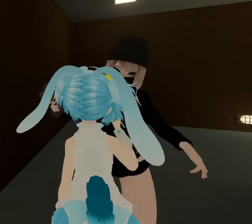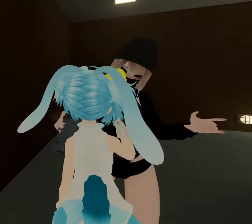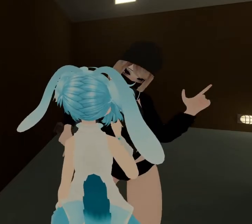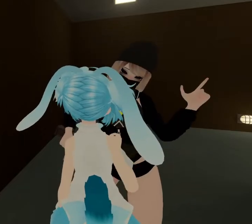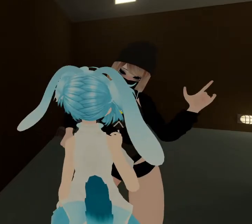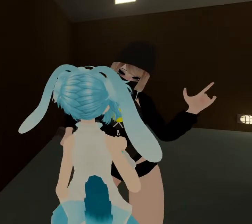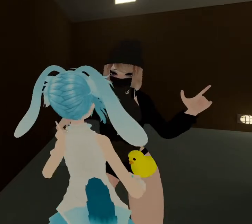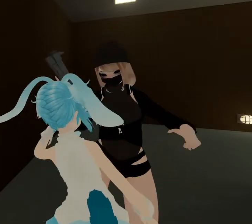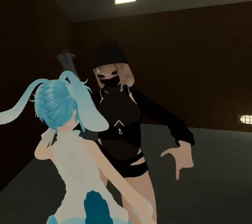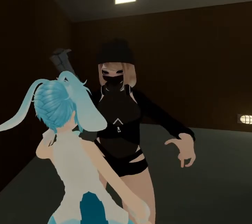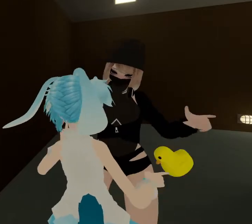Over there.